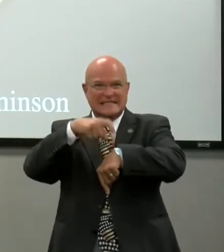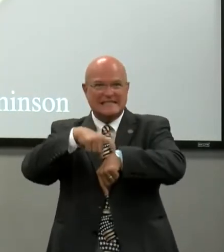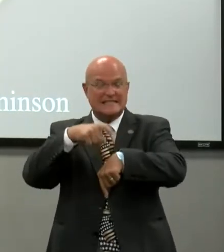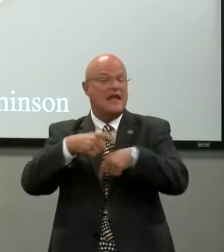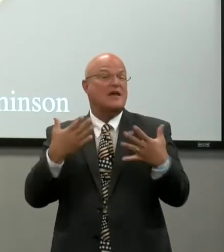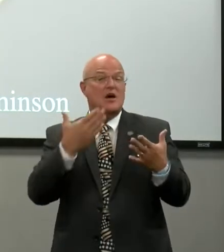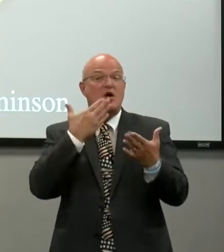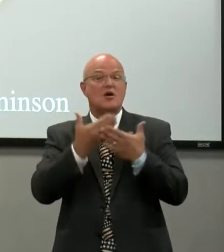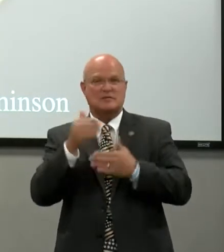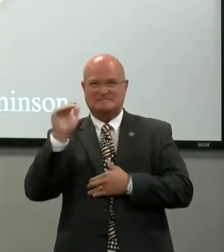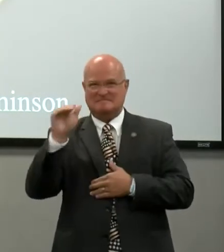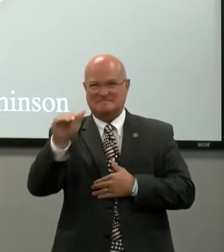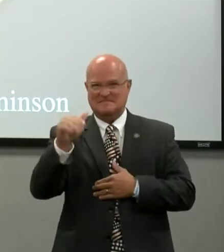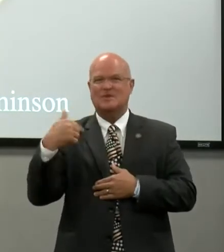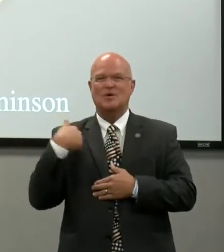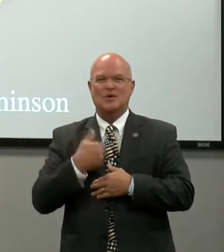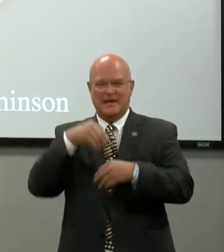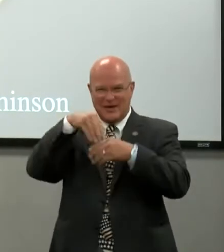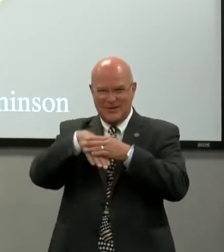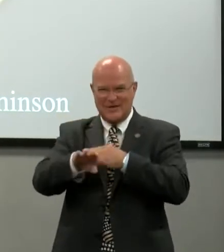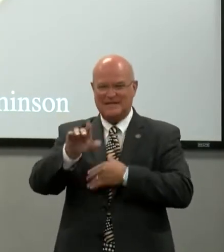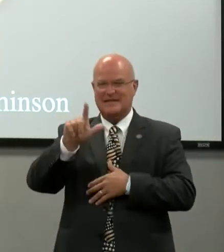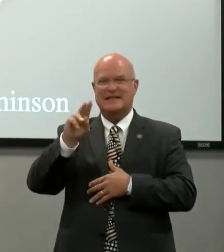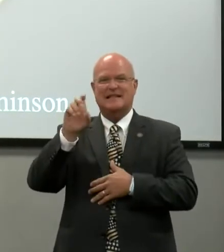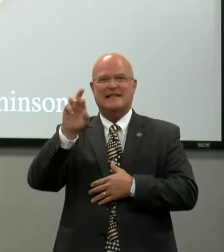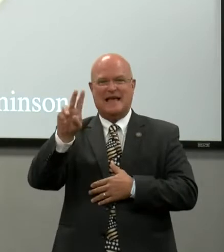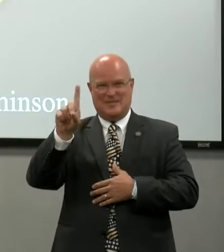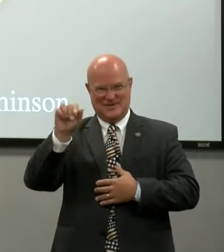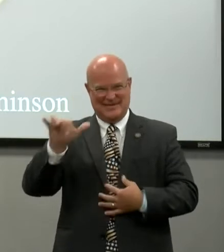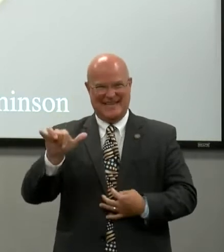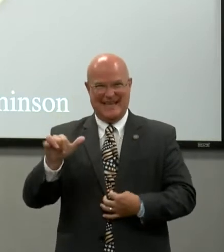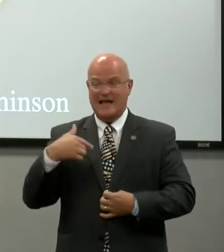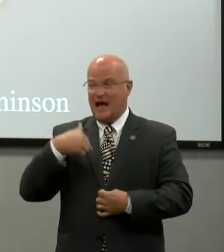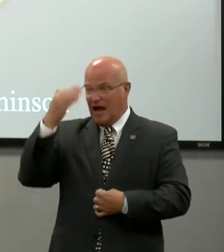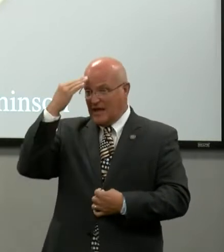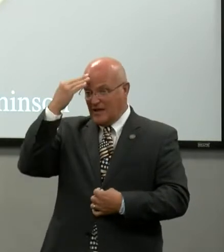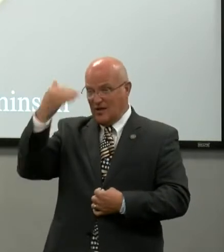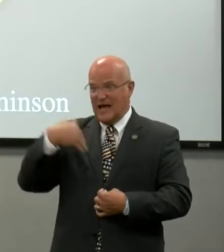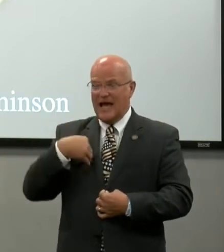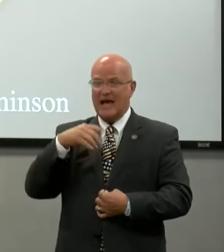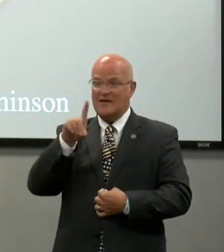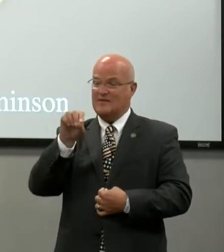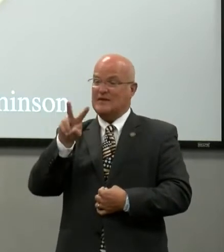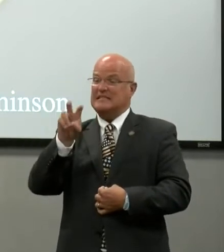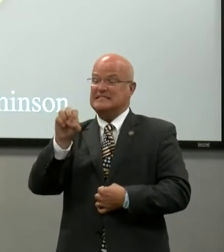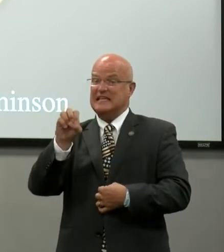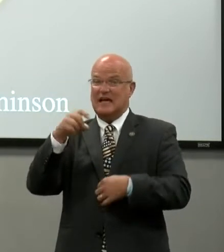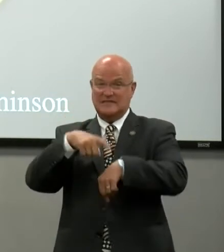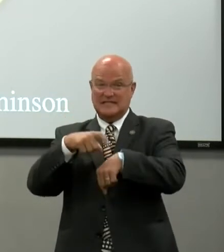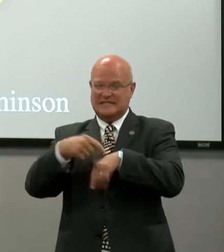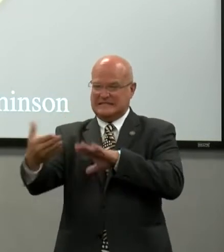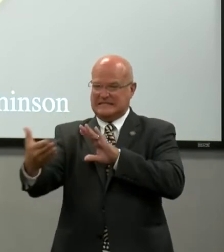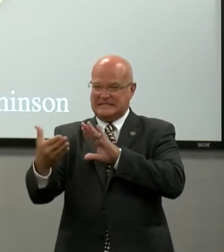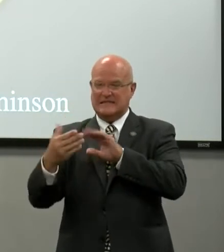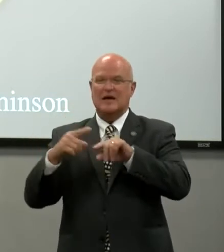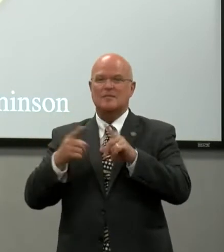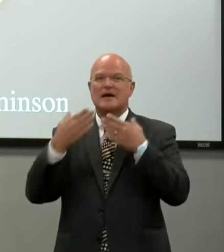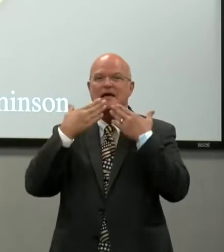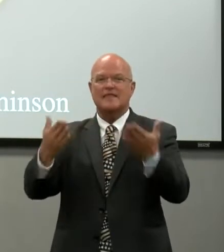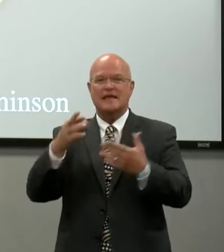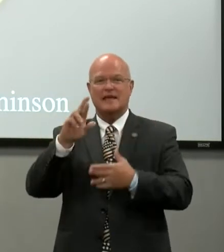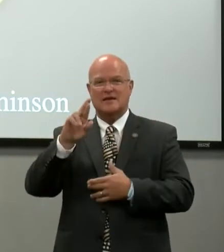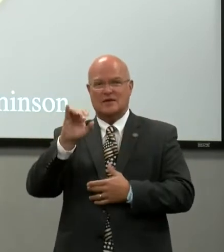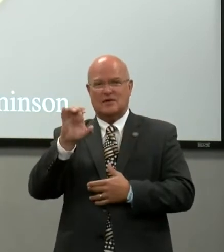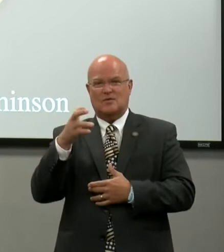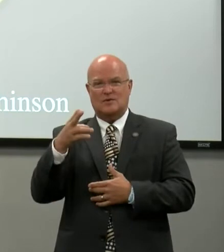a good reminder as we go into Labor Day. And I know that we've got dove season that's even before that, but I appreciate Rich and